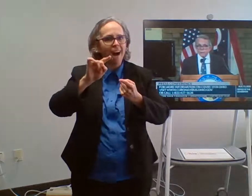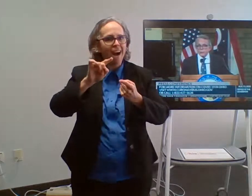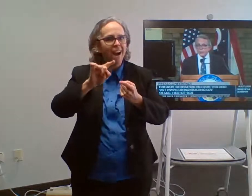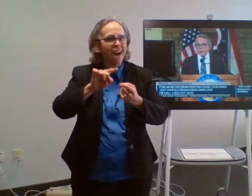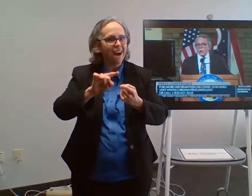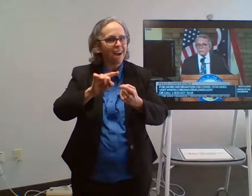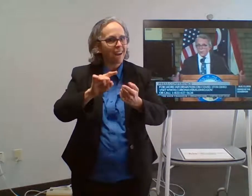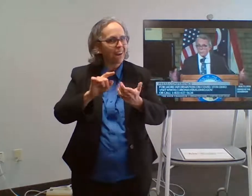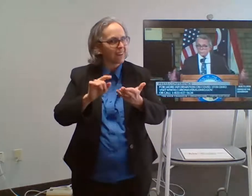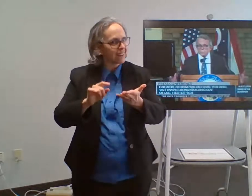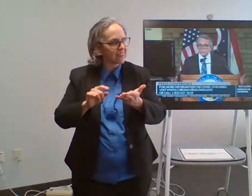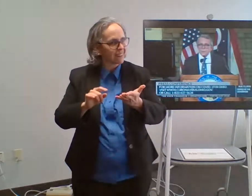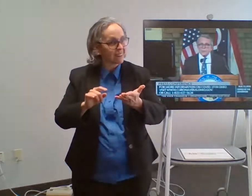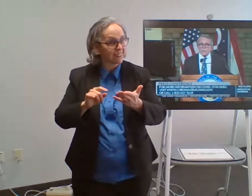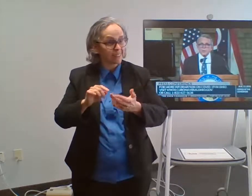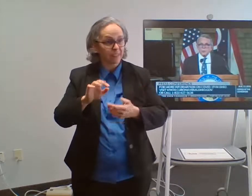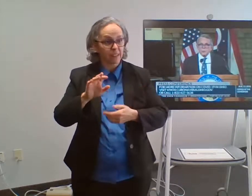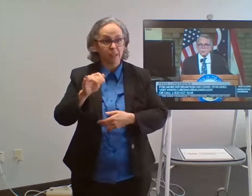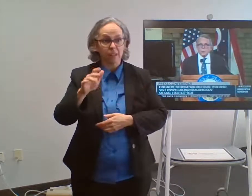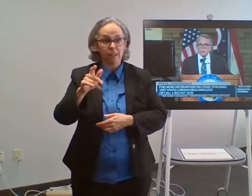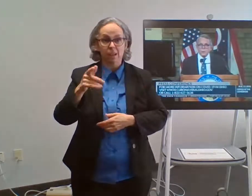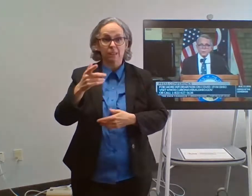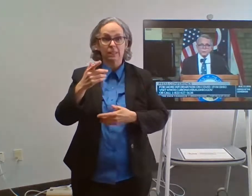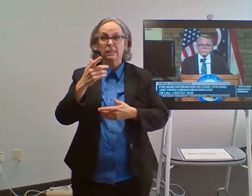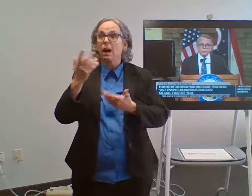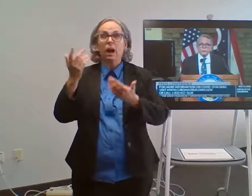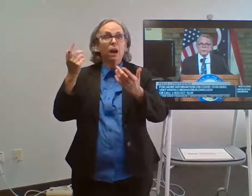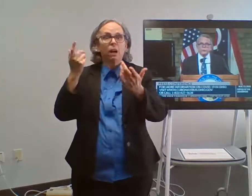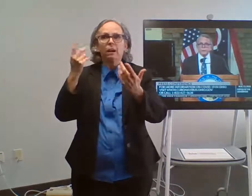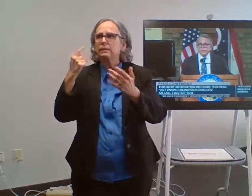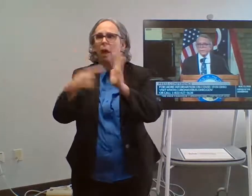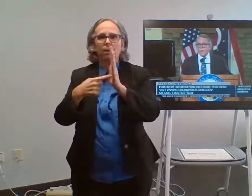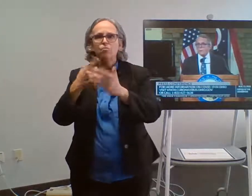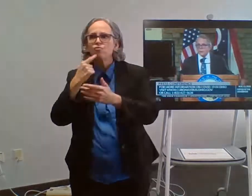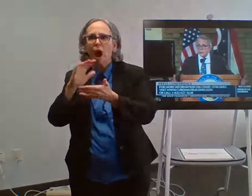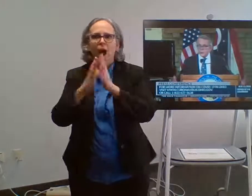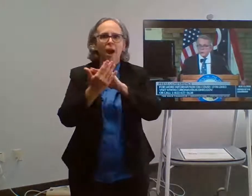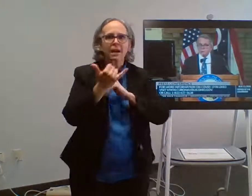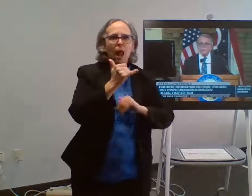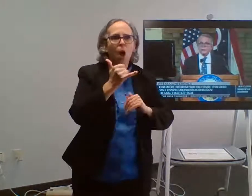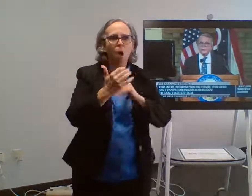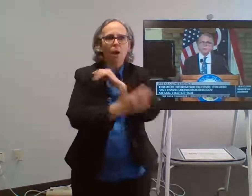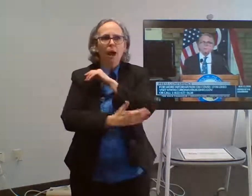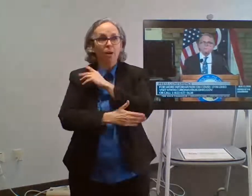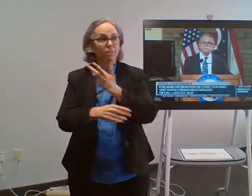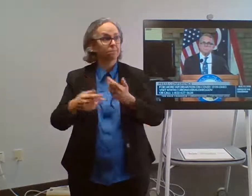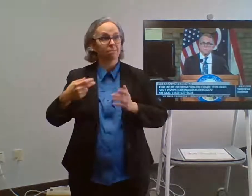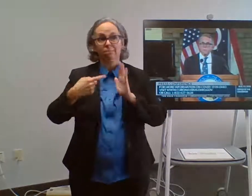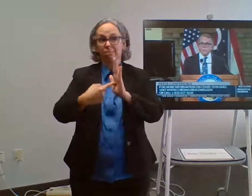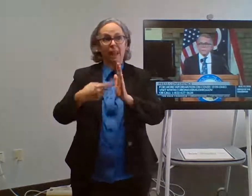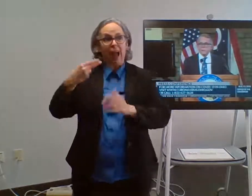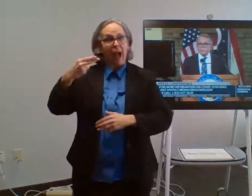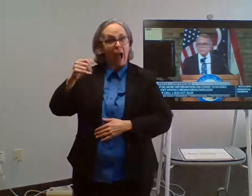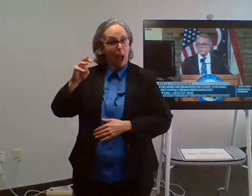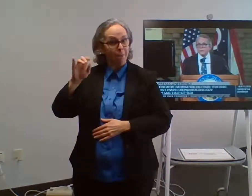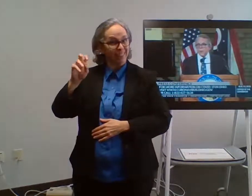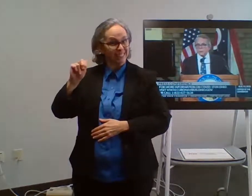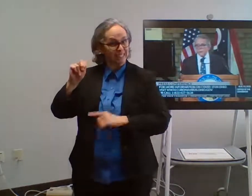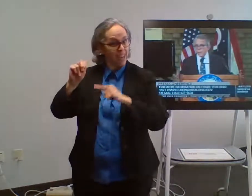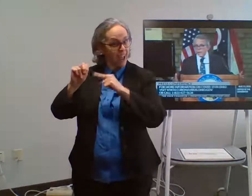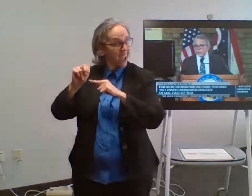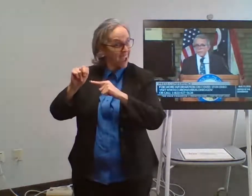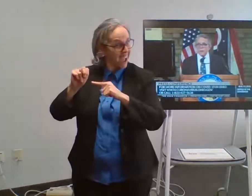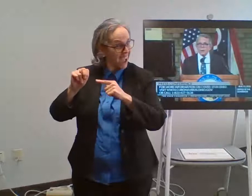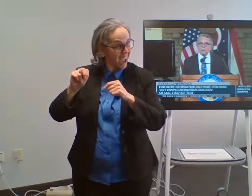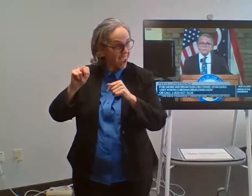these counties are going off red. We saw the improvement that was made in Hamilton County, for example. We've seen